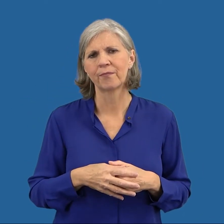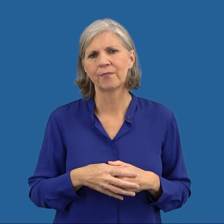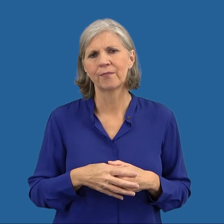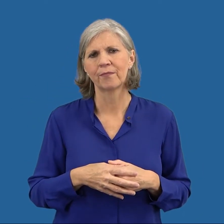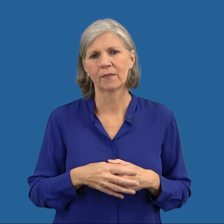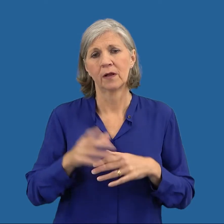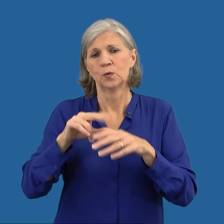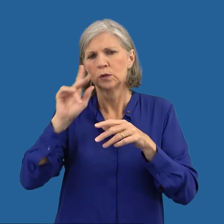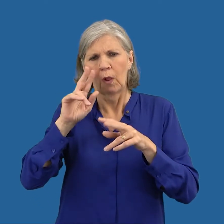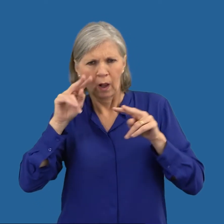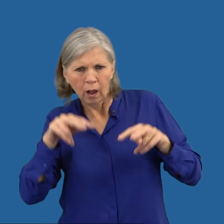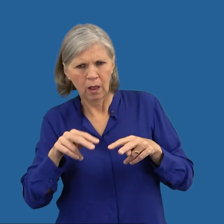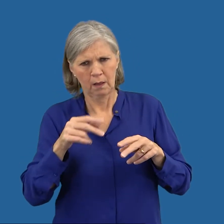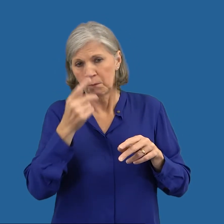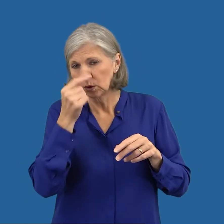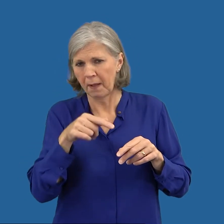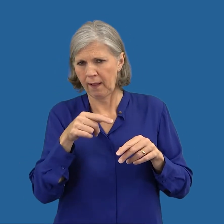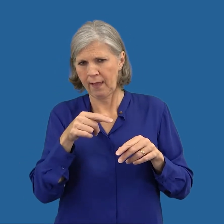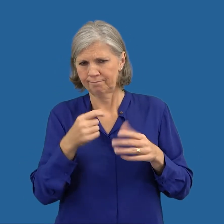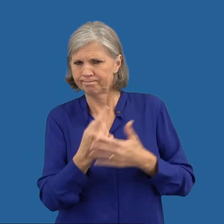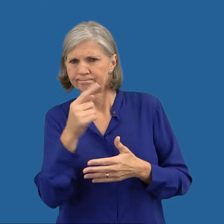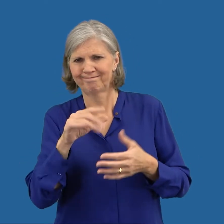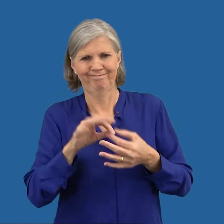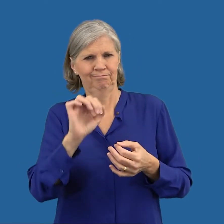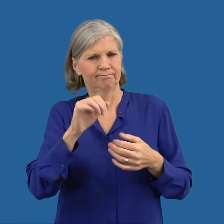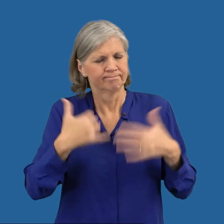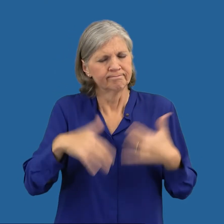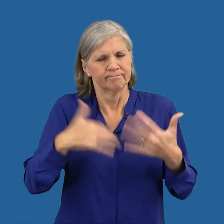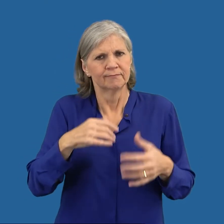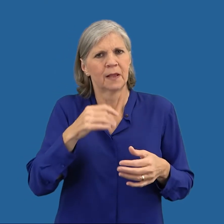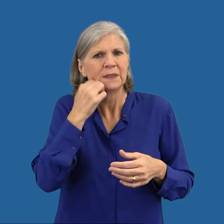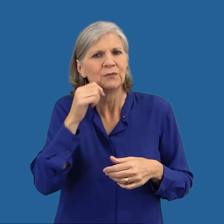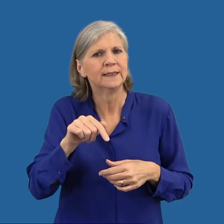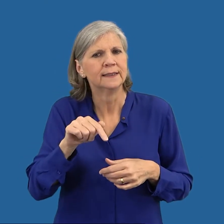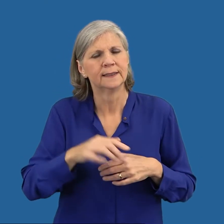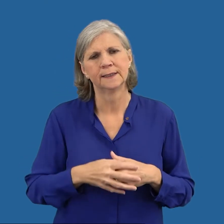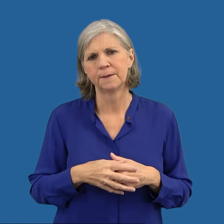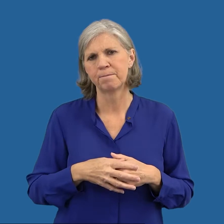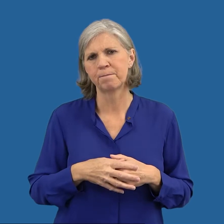carry out the examination. The doctor will look for the possible cause of your painful periods.